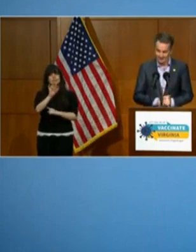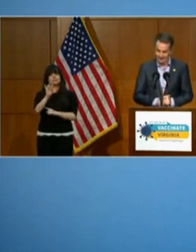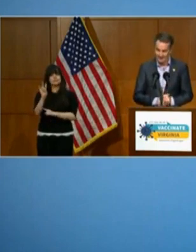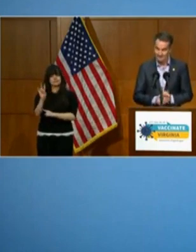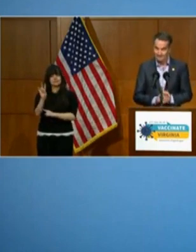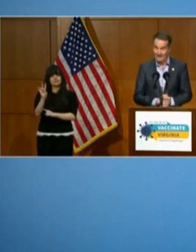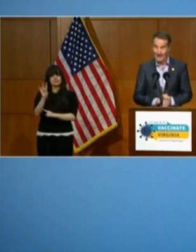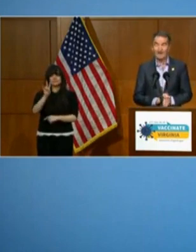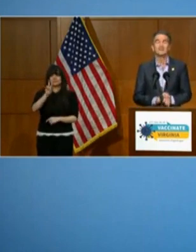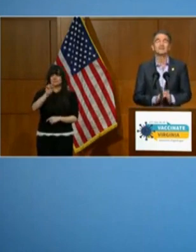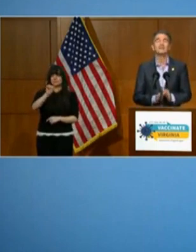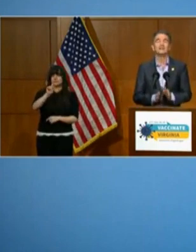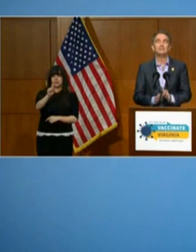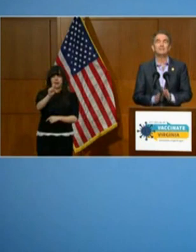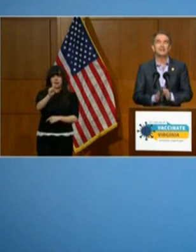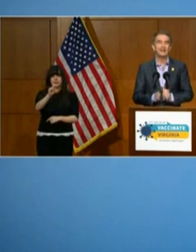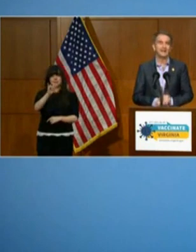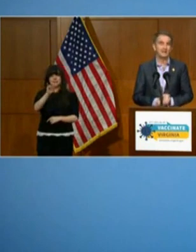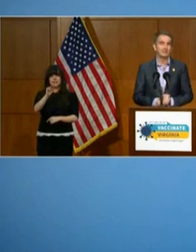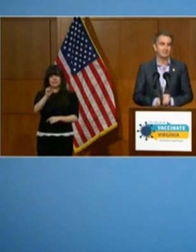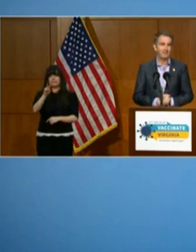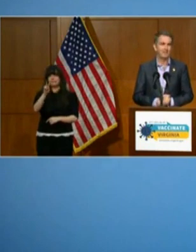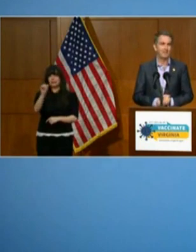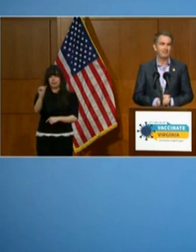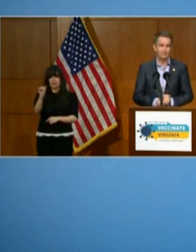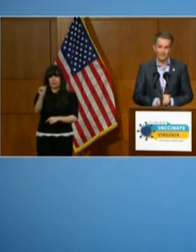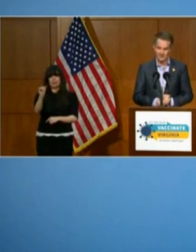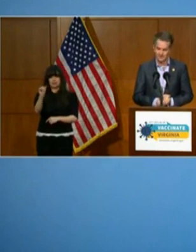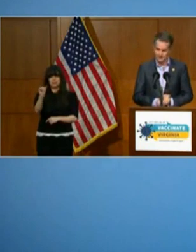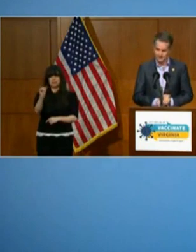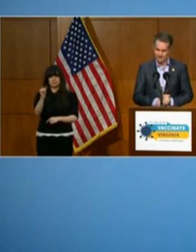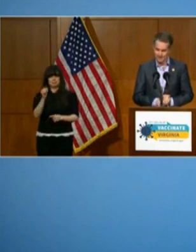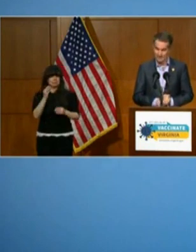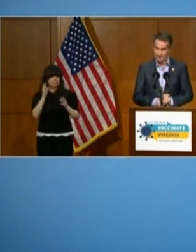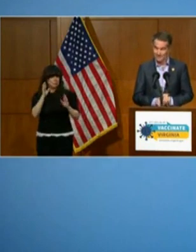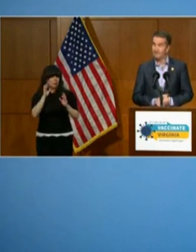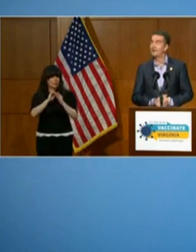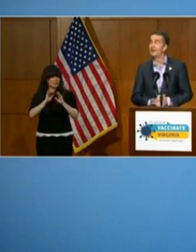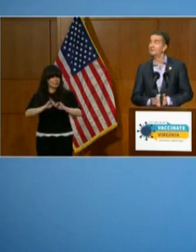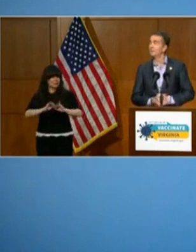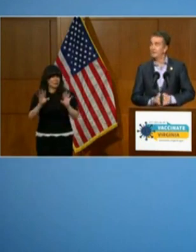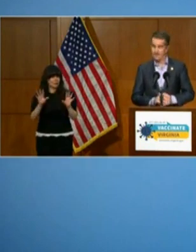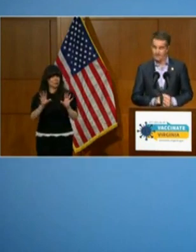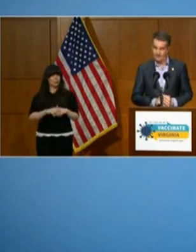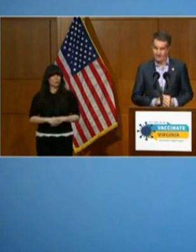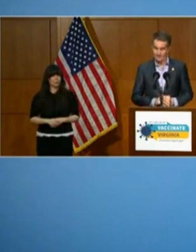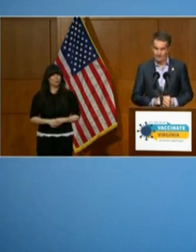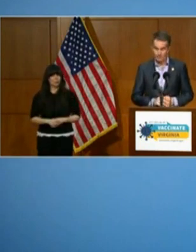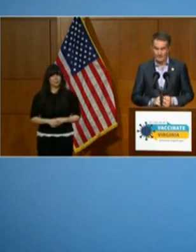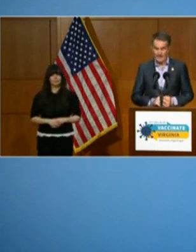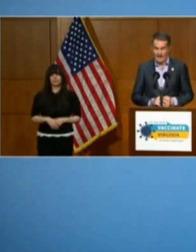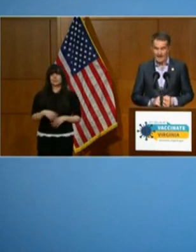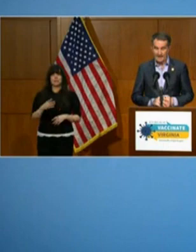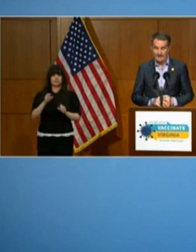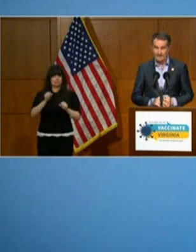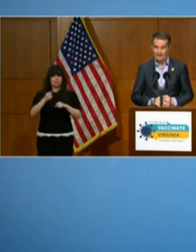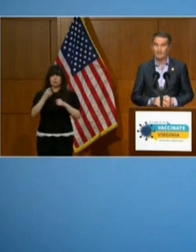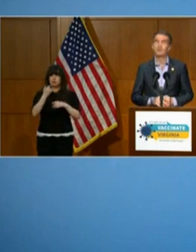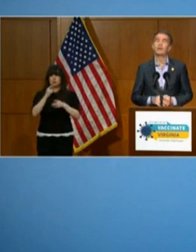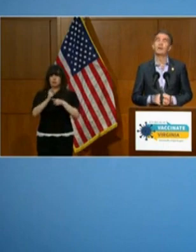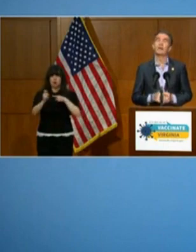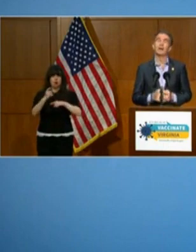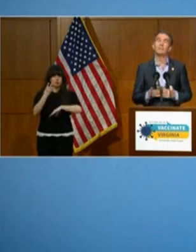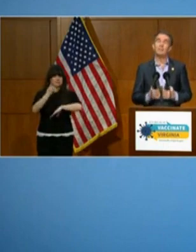877 VAX in VA. Maybe that's a little bit clearer. 7 days a week between 8